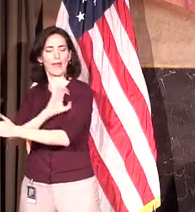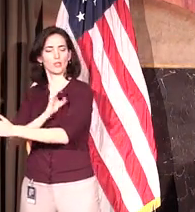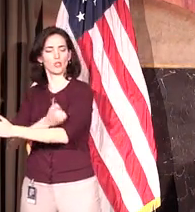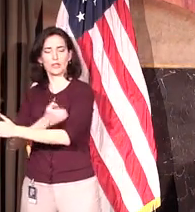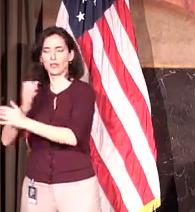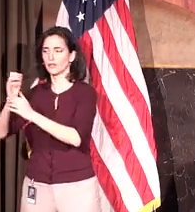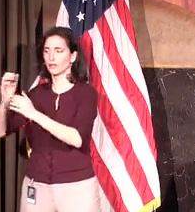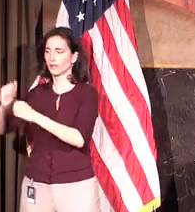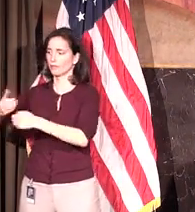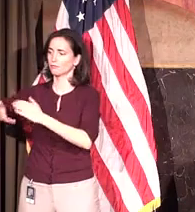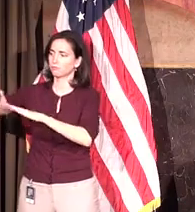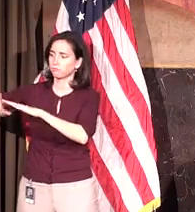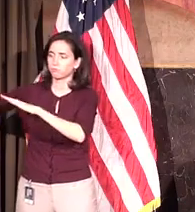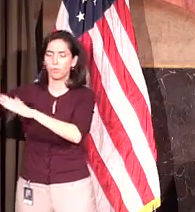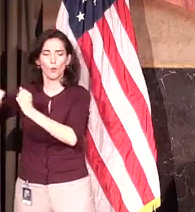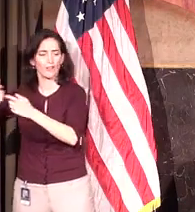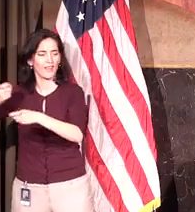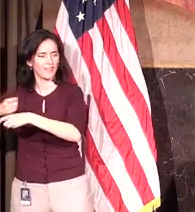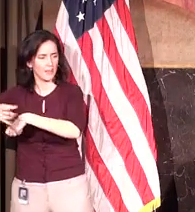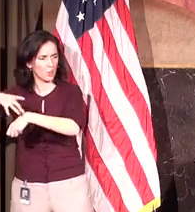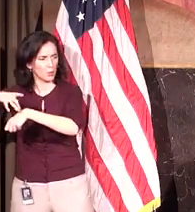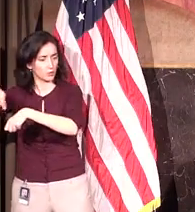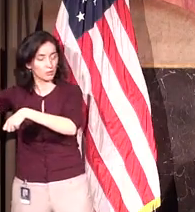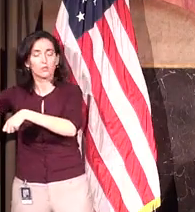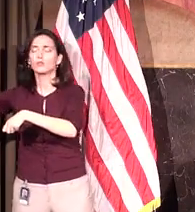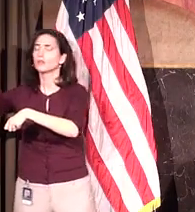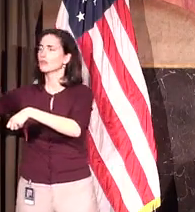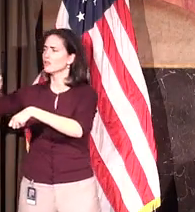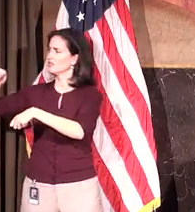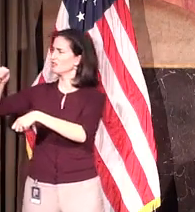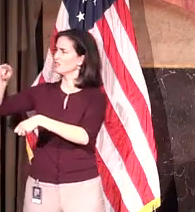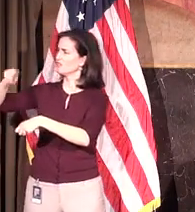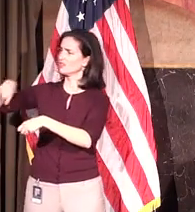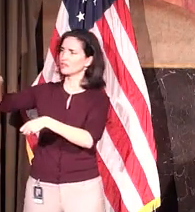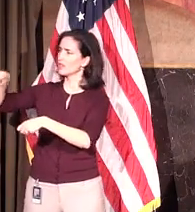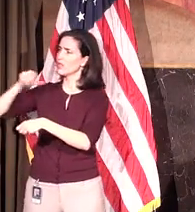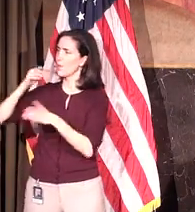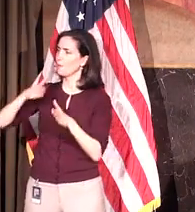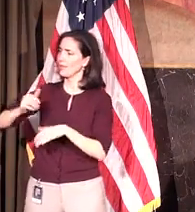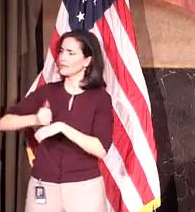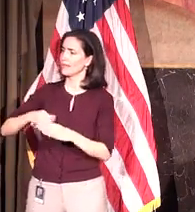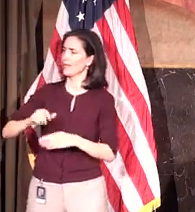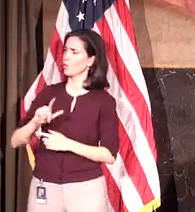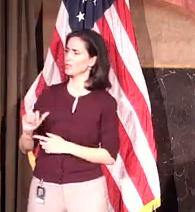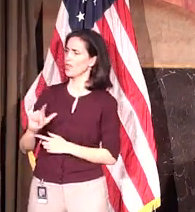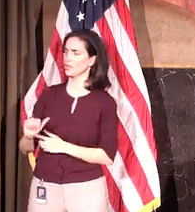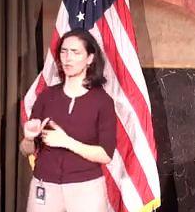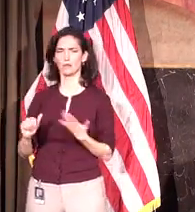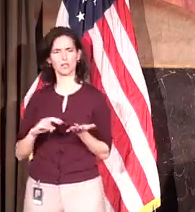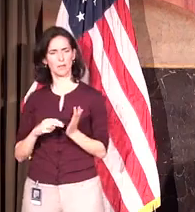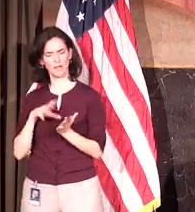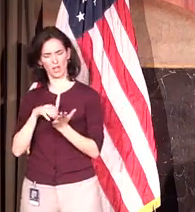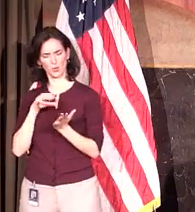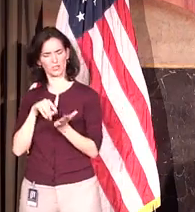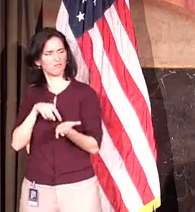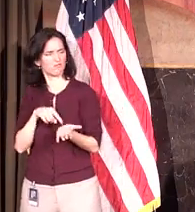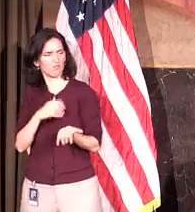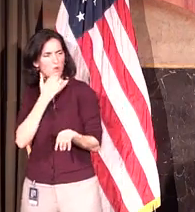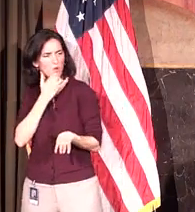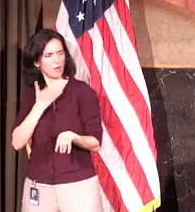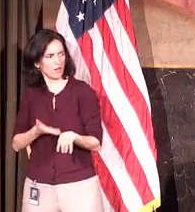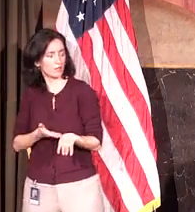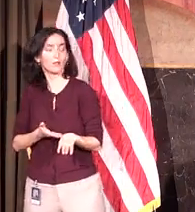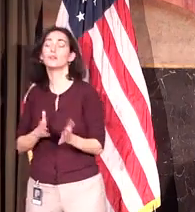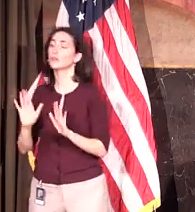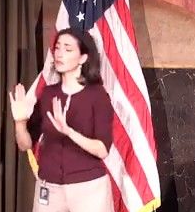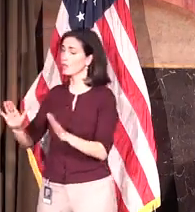plans here? What do we need to do to land more of that in Louisiana? First of all, we're landing significant investments